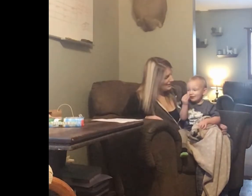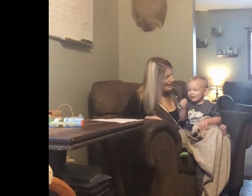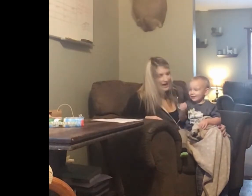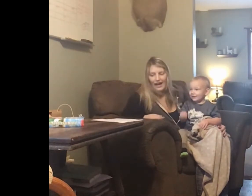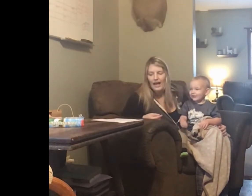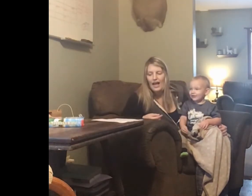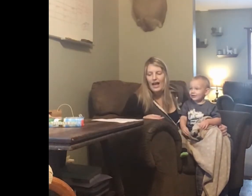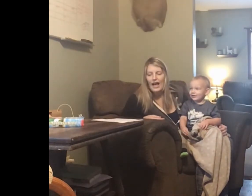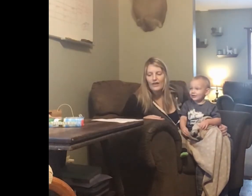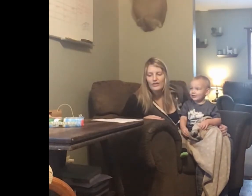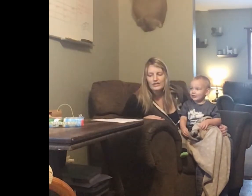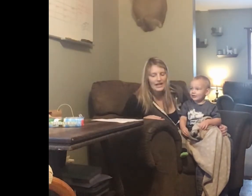Yeah. How do you sign milk?